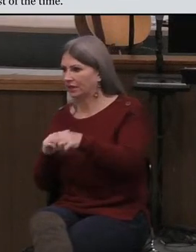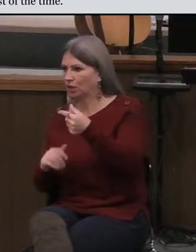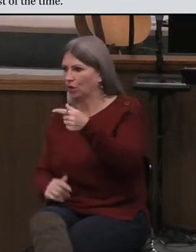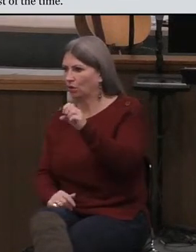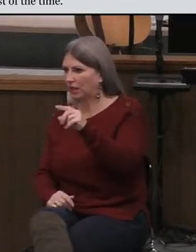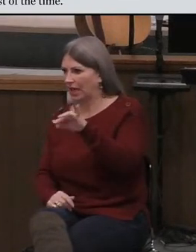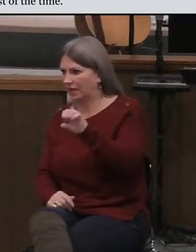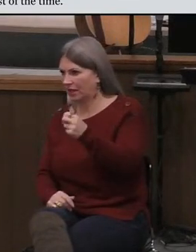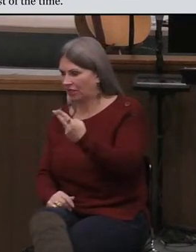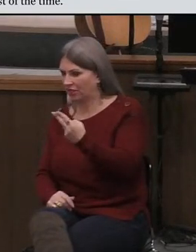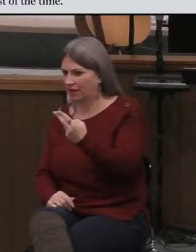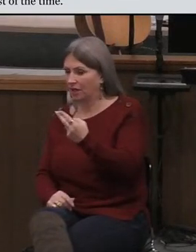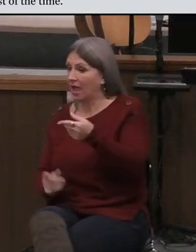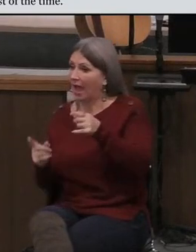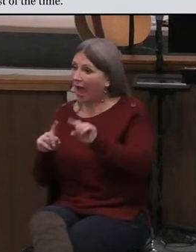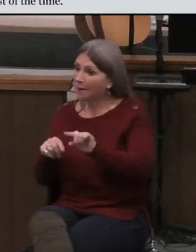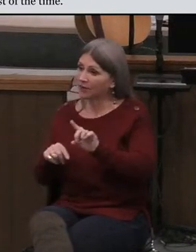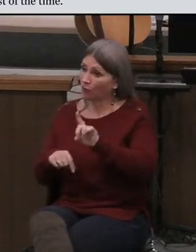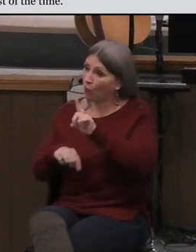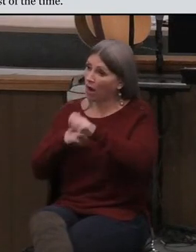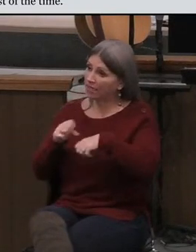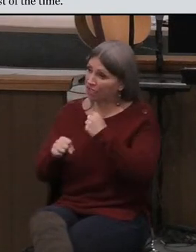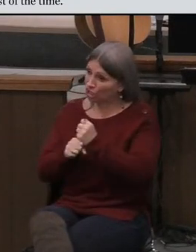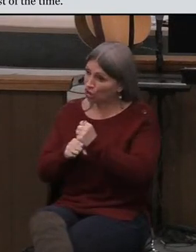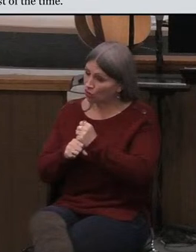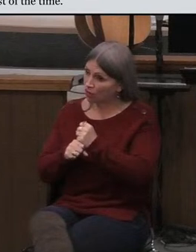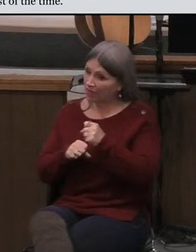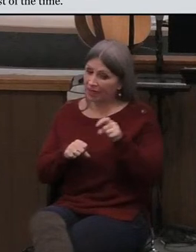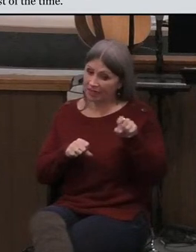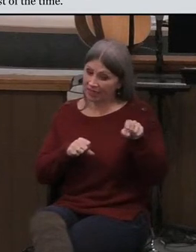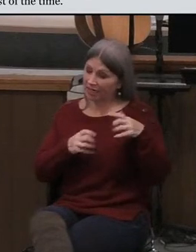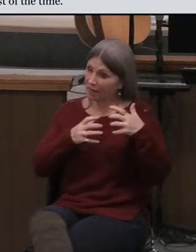on for like a year